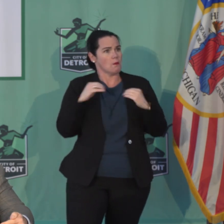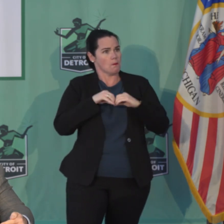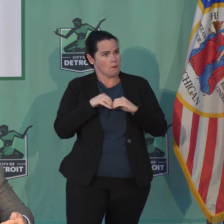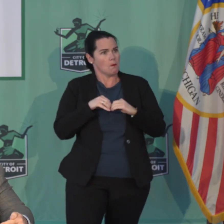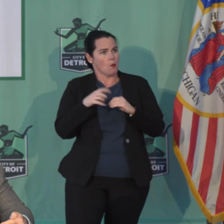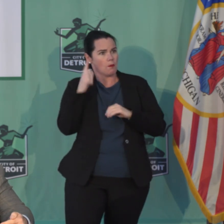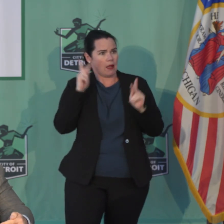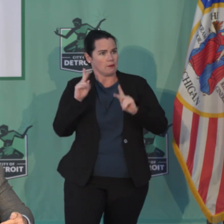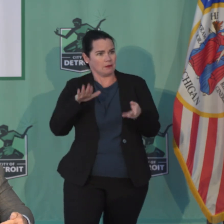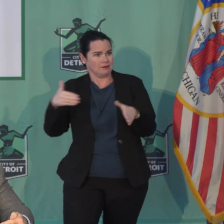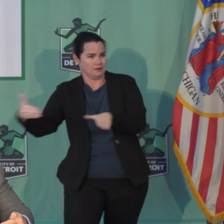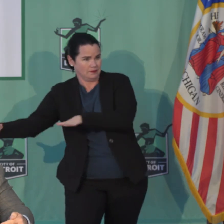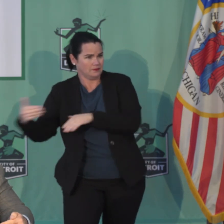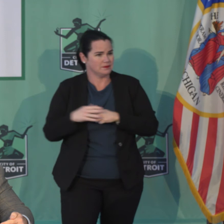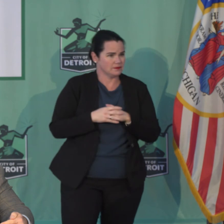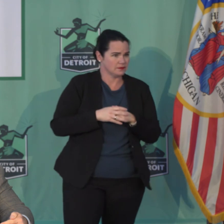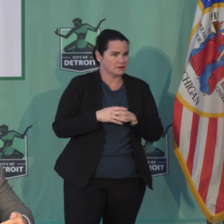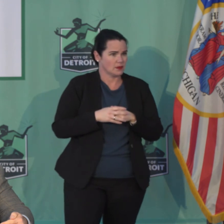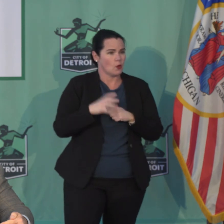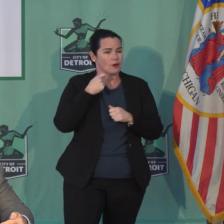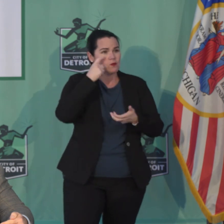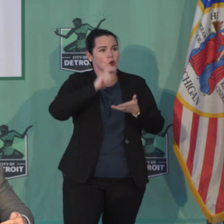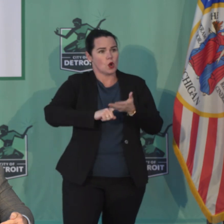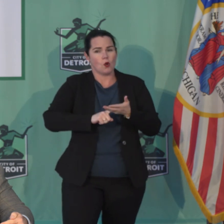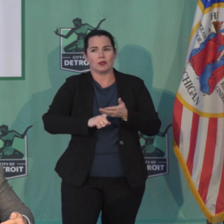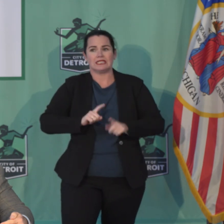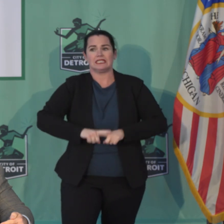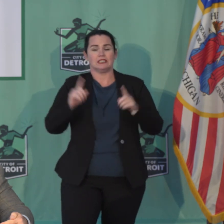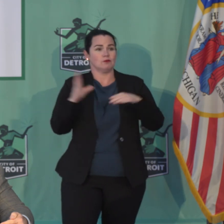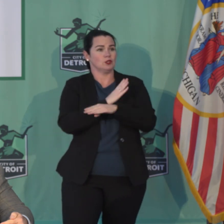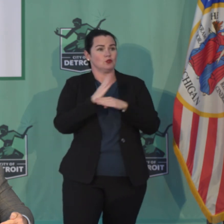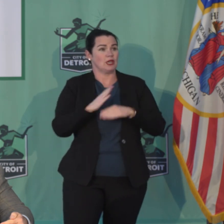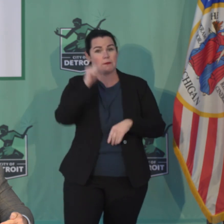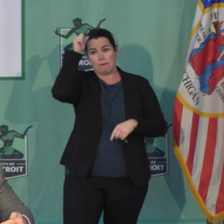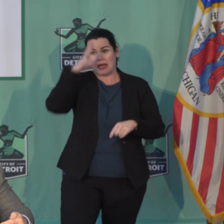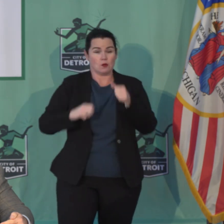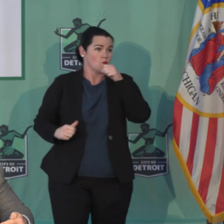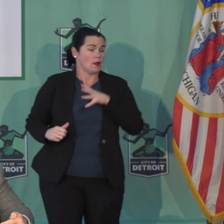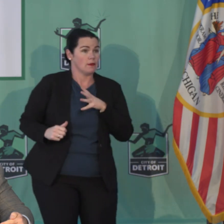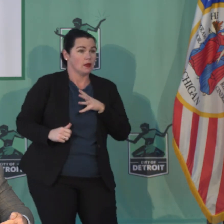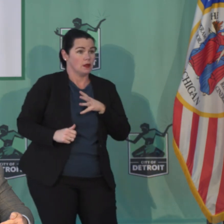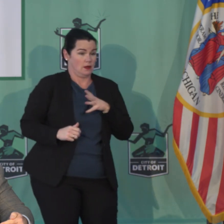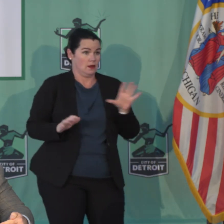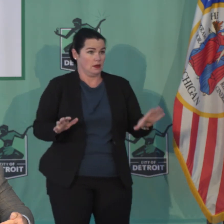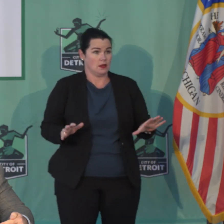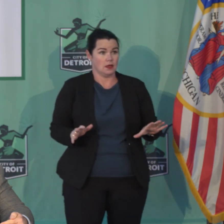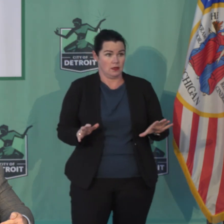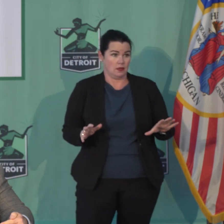also seeing a difference in mortality rates between men and women. We're seeing a 62%